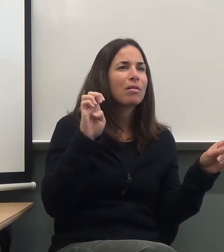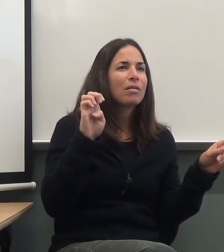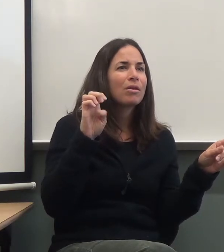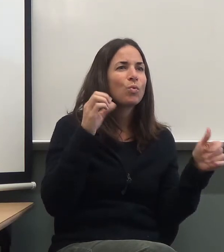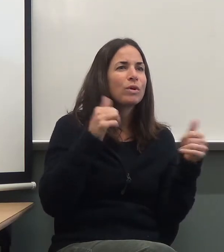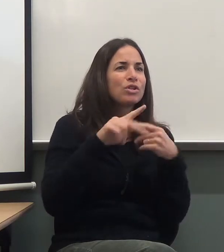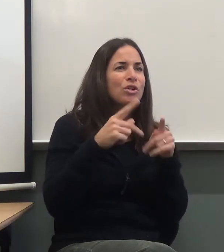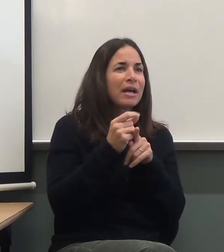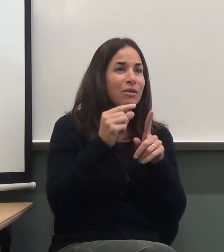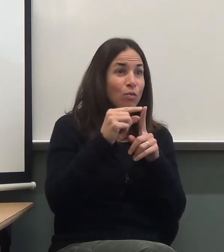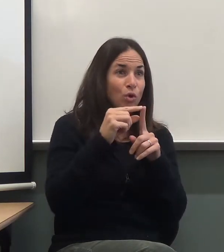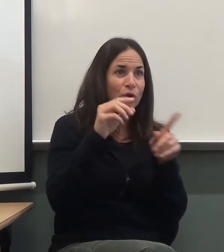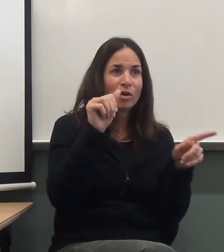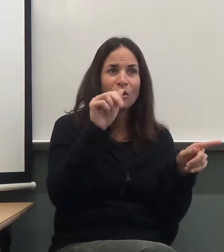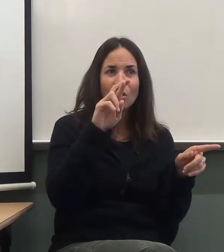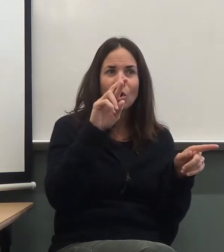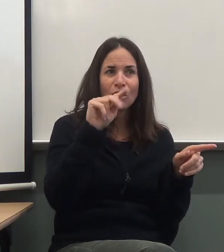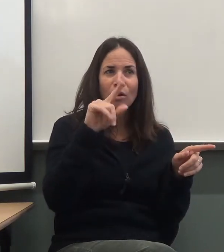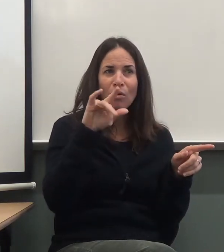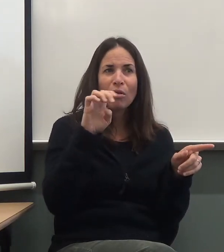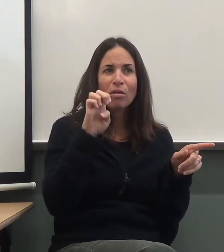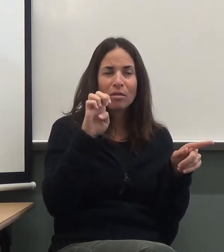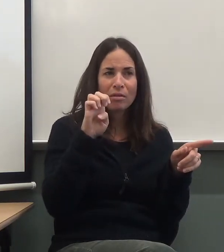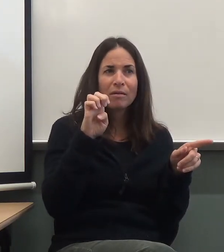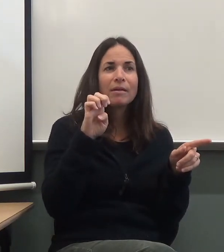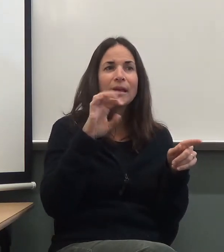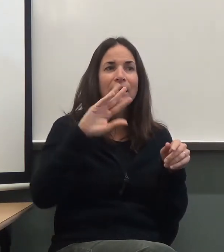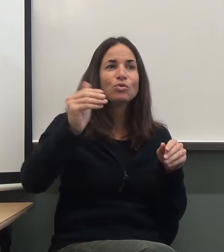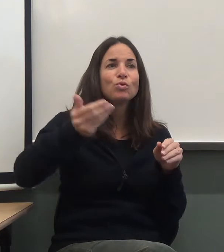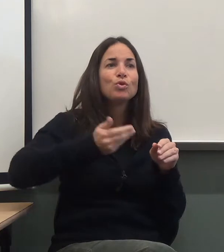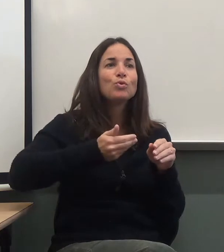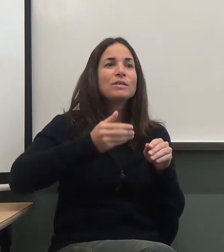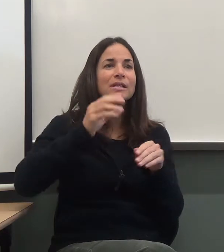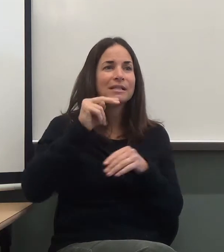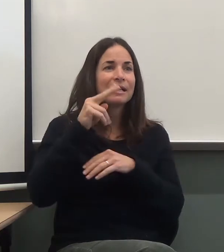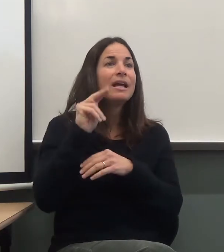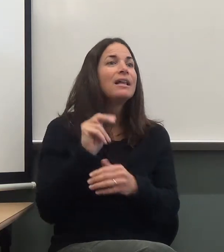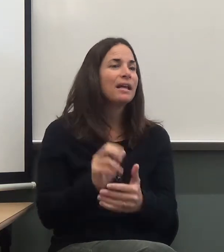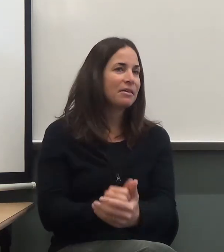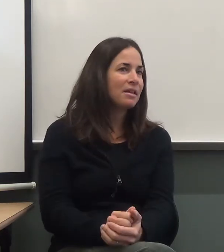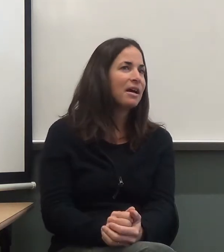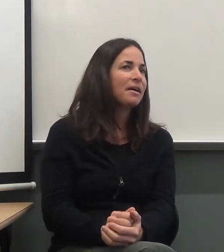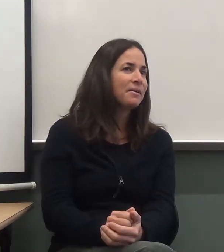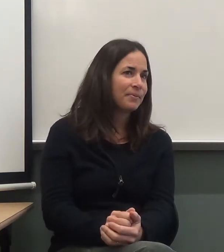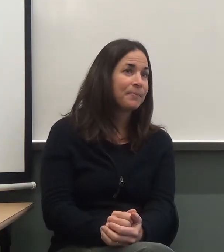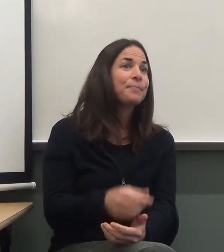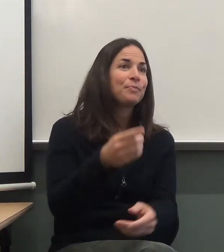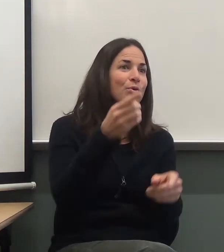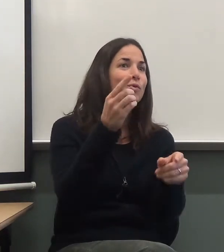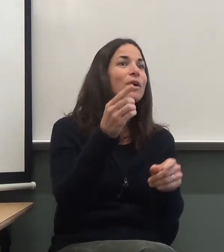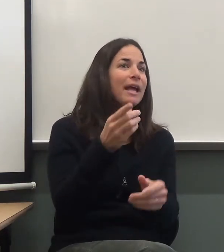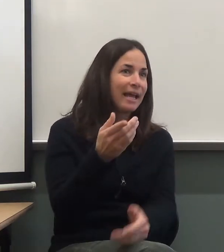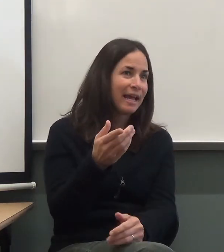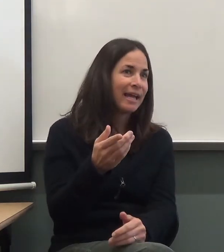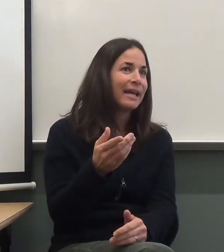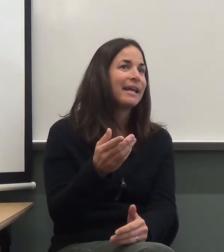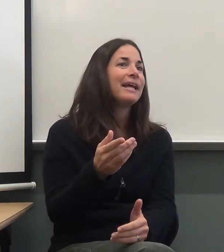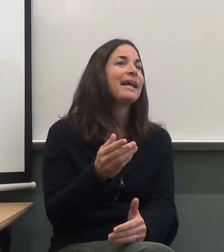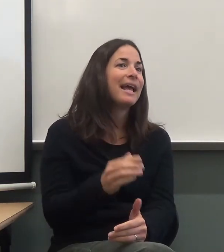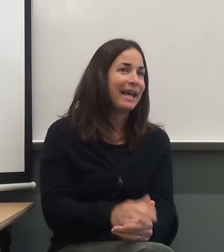Okay. An article. Good. So an article introduces a noun. Like the. Good. So an article introduces a